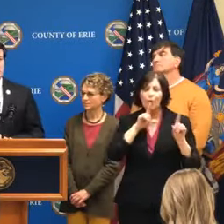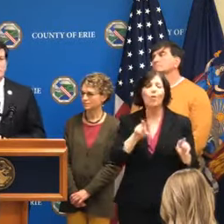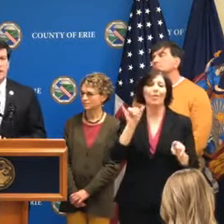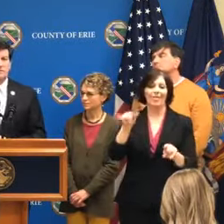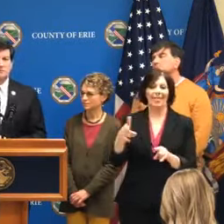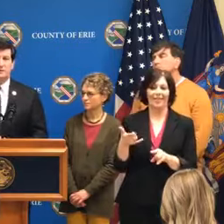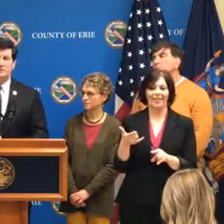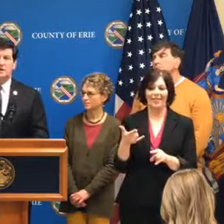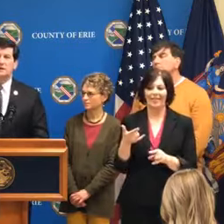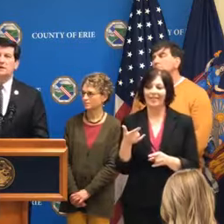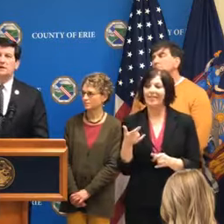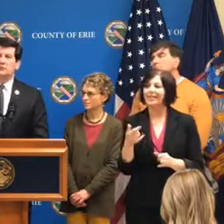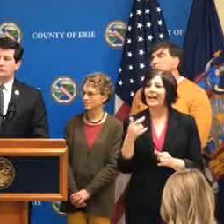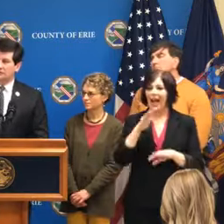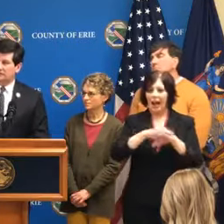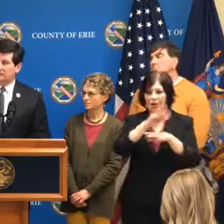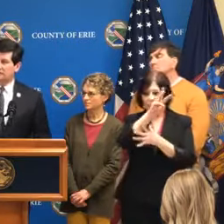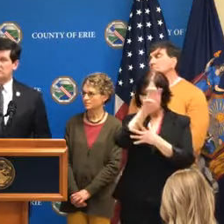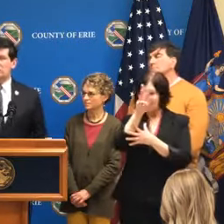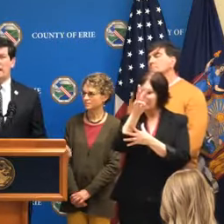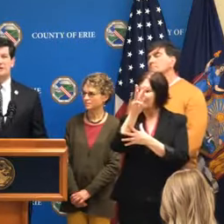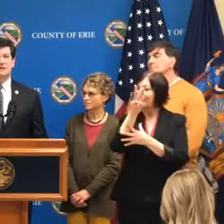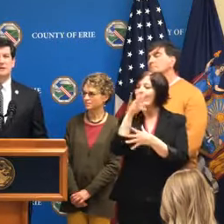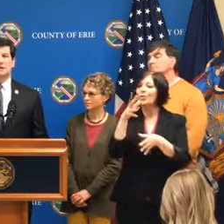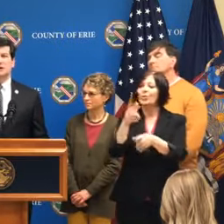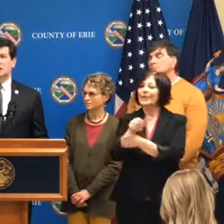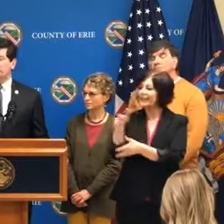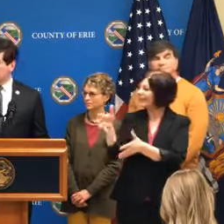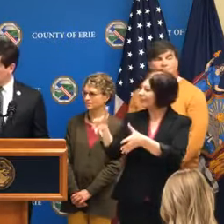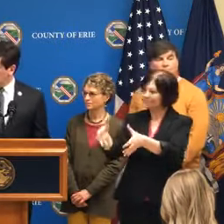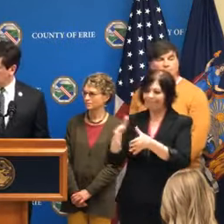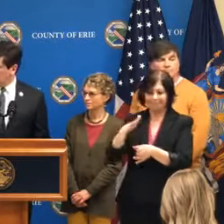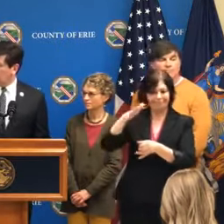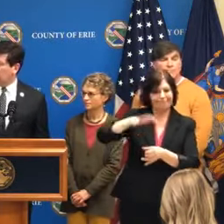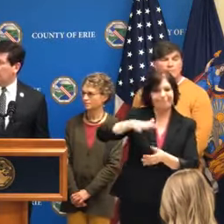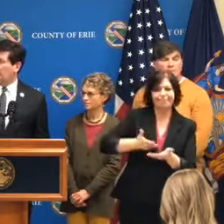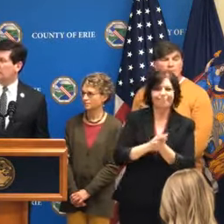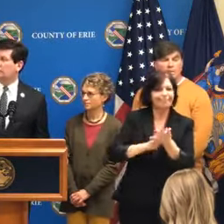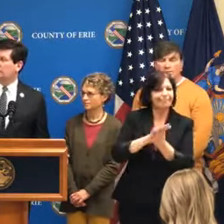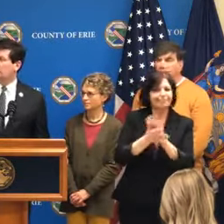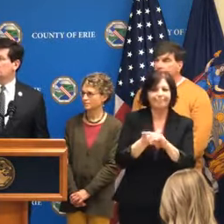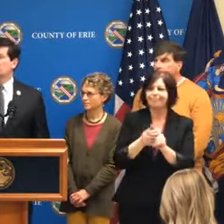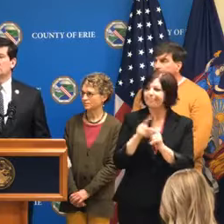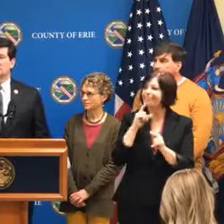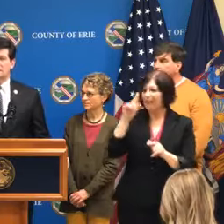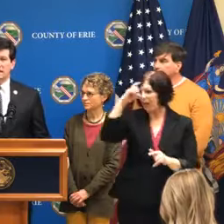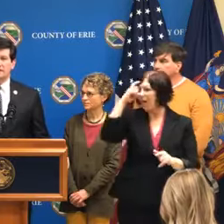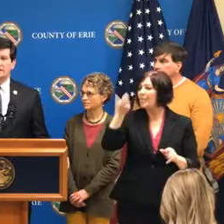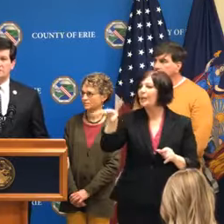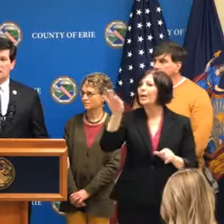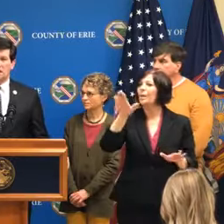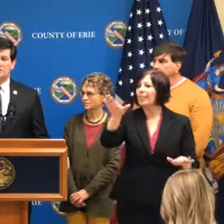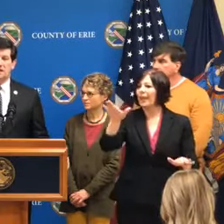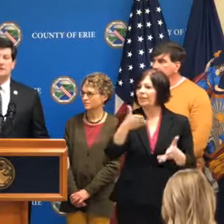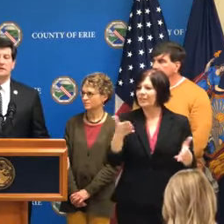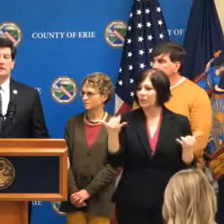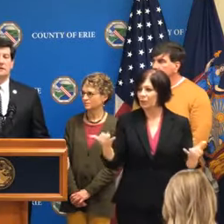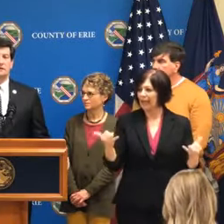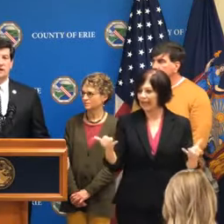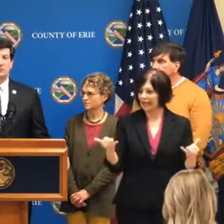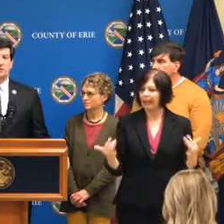York Responds website. We received our first batch. Governments will be available to pick up their order today. They should